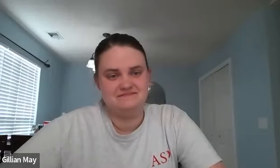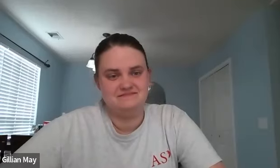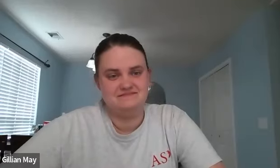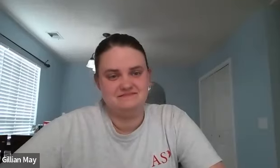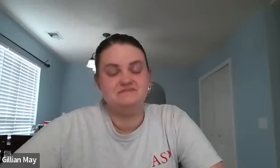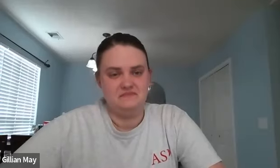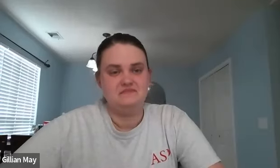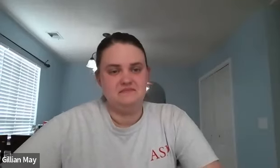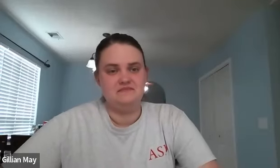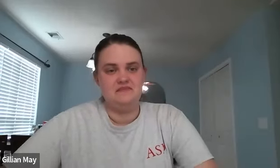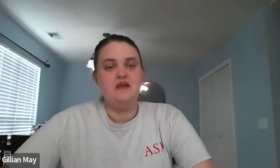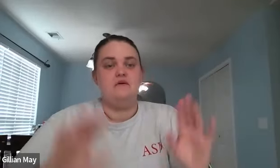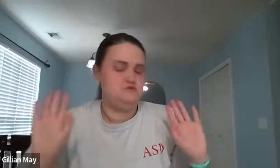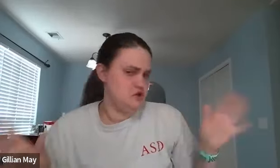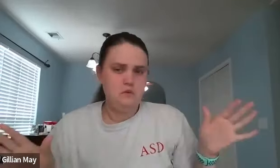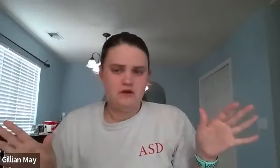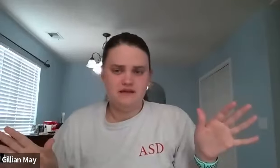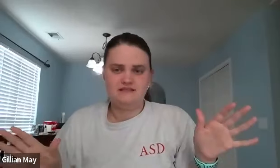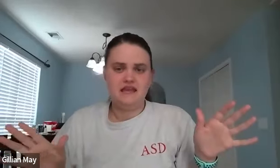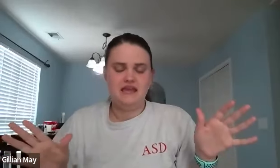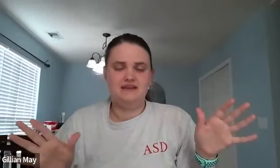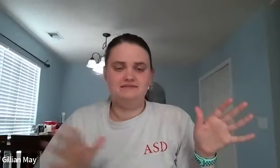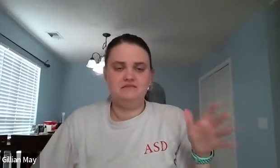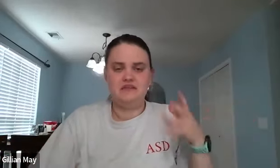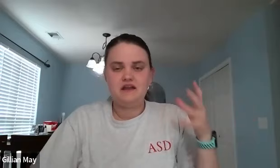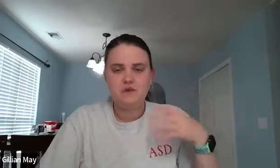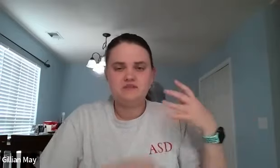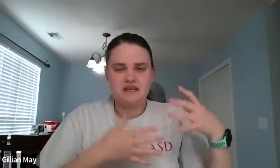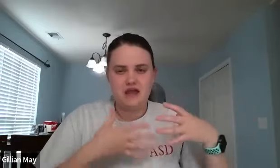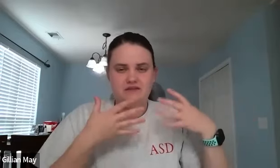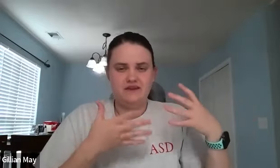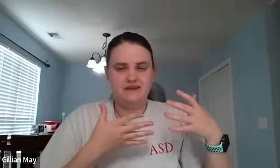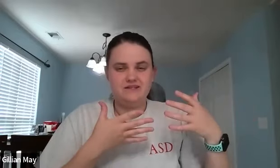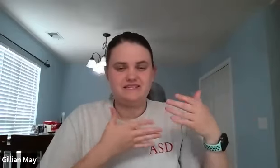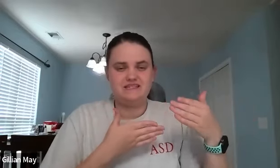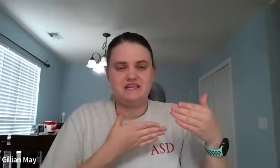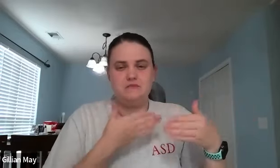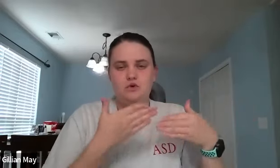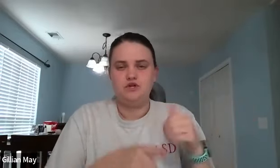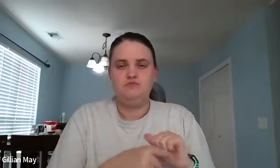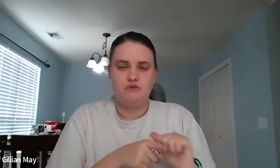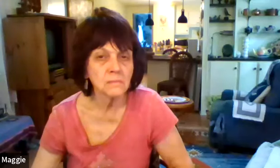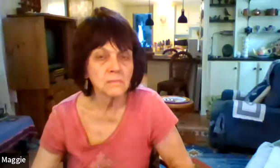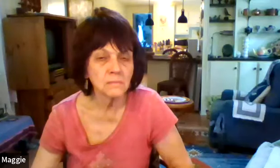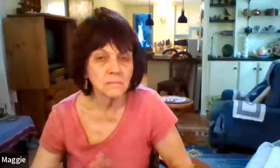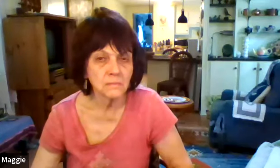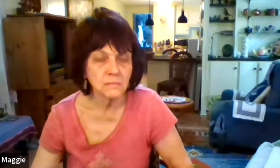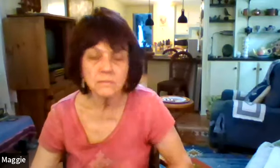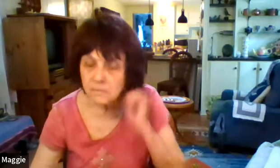correctly. No worries. And that comes like, and like I always like to say, the more you practice, the more you